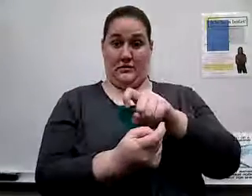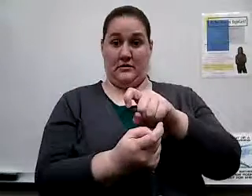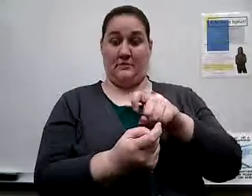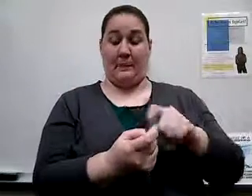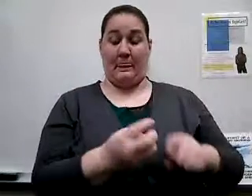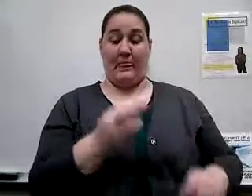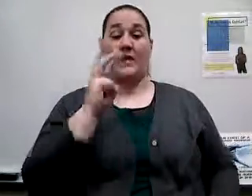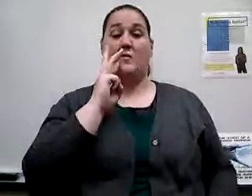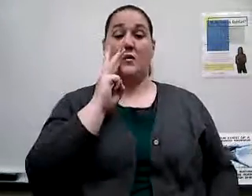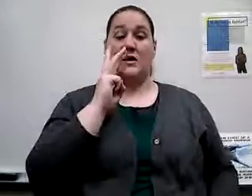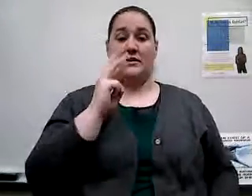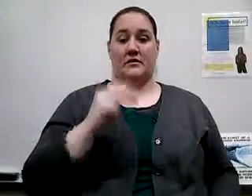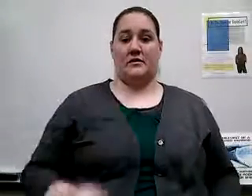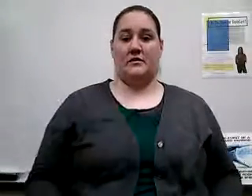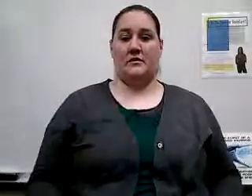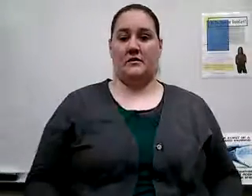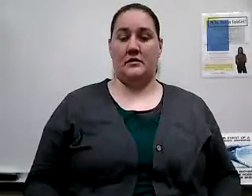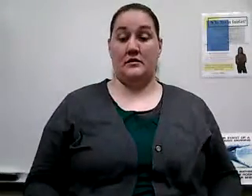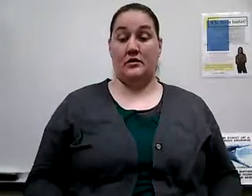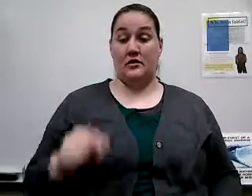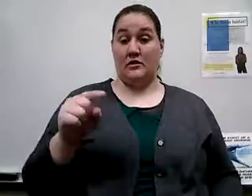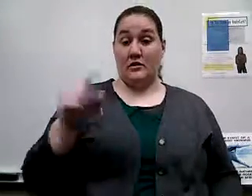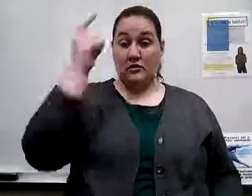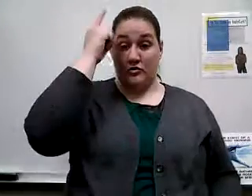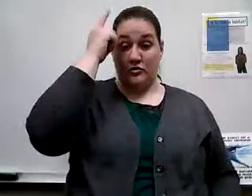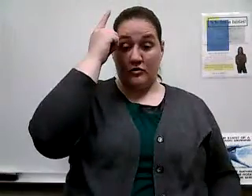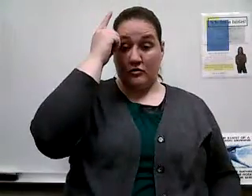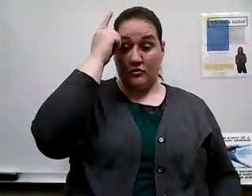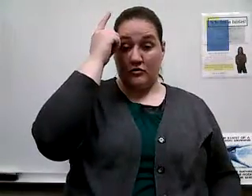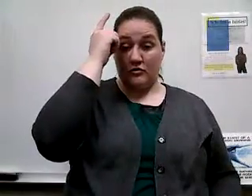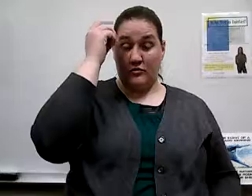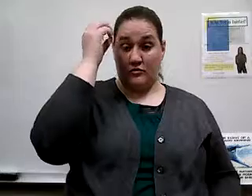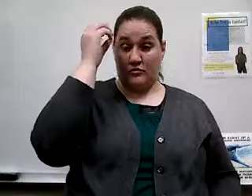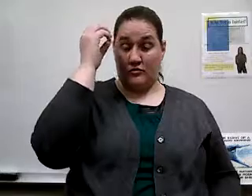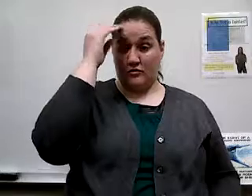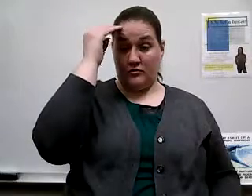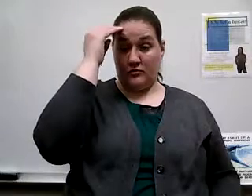Anybody think they can give a good example of condensation?